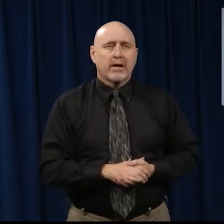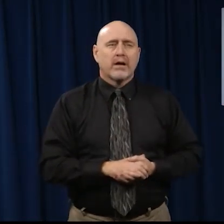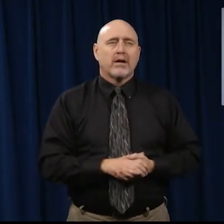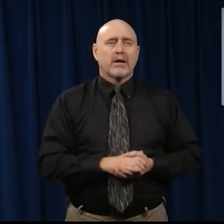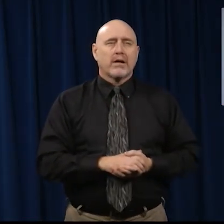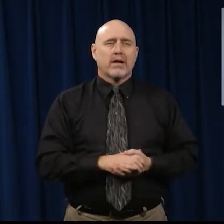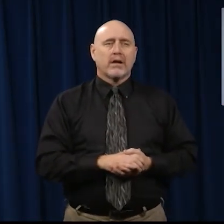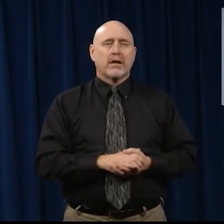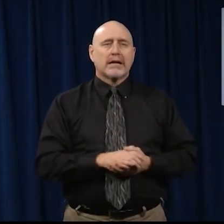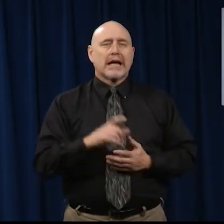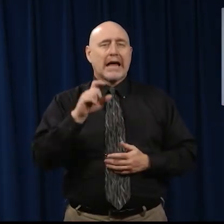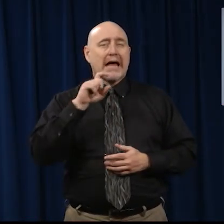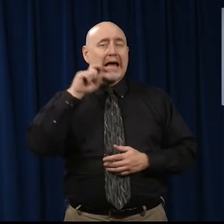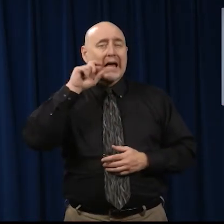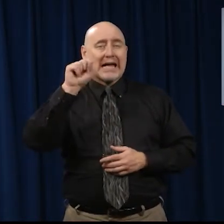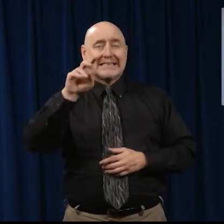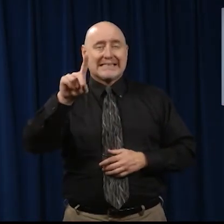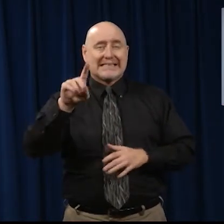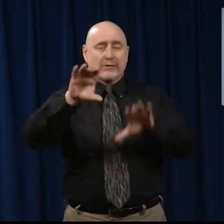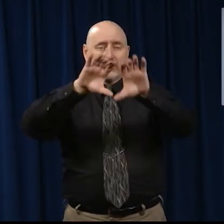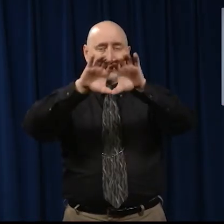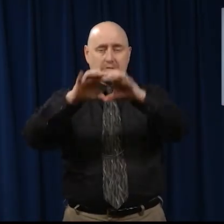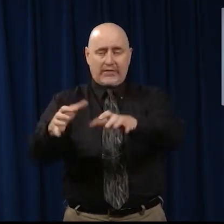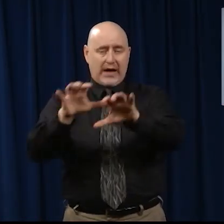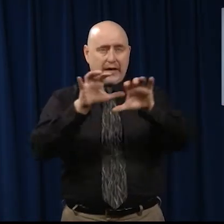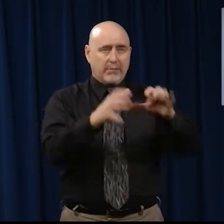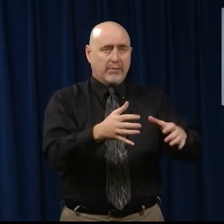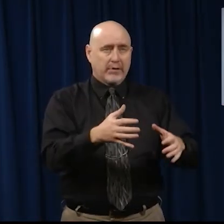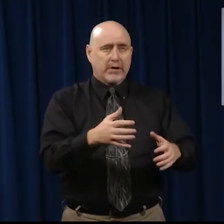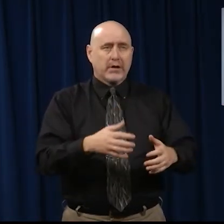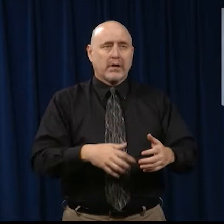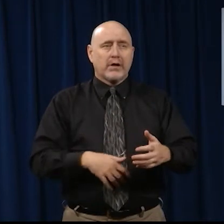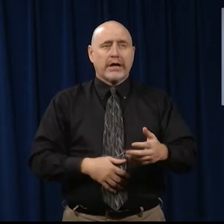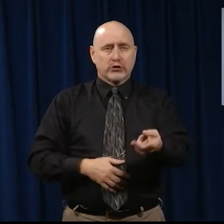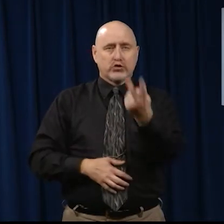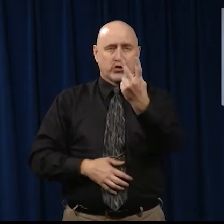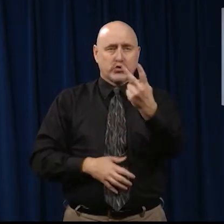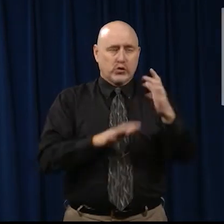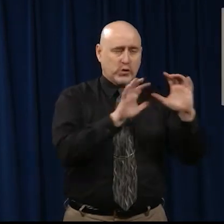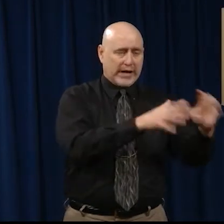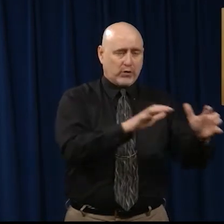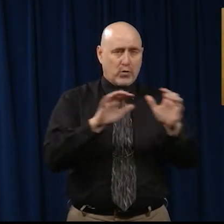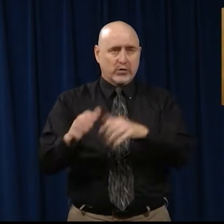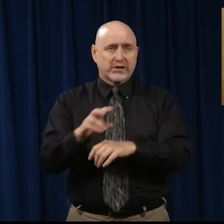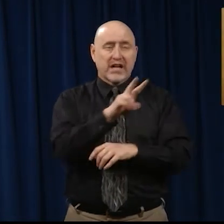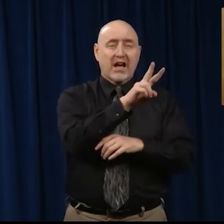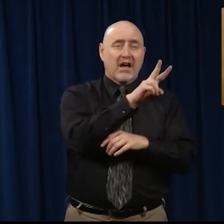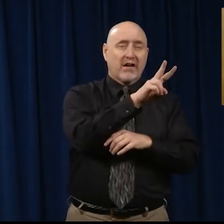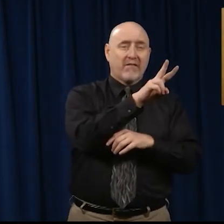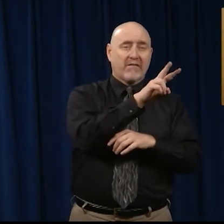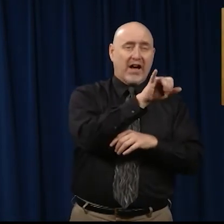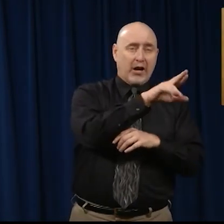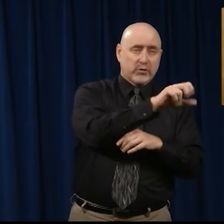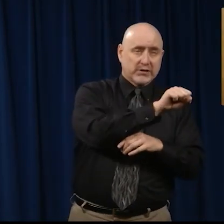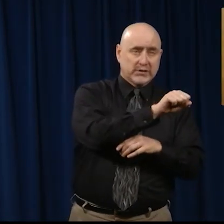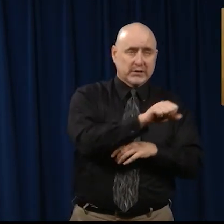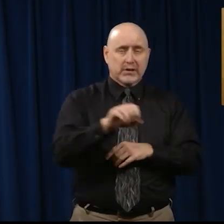We're going to divide the sexually transmitted diseases up that we're going to talk about into 2 categories: viruses